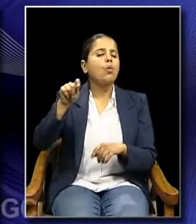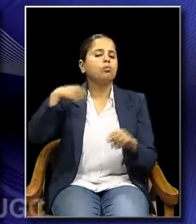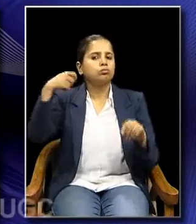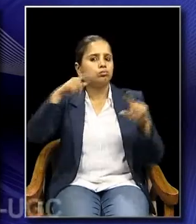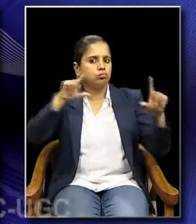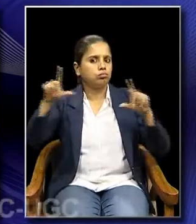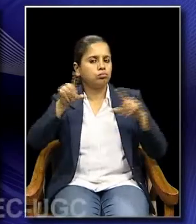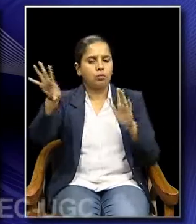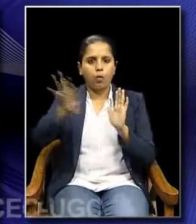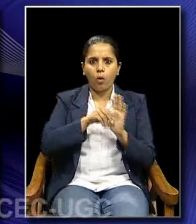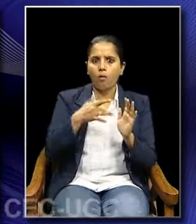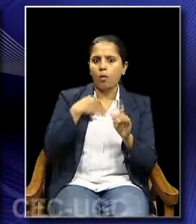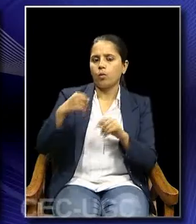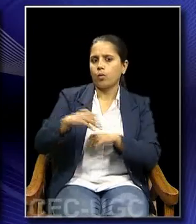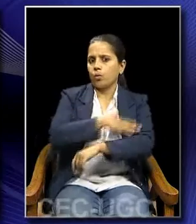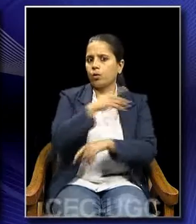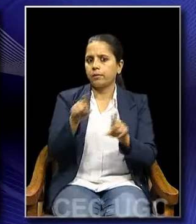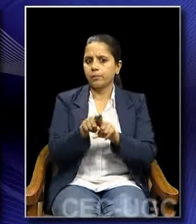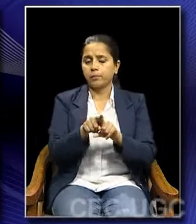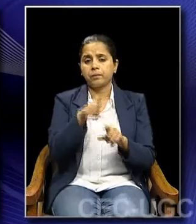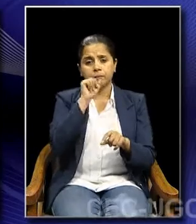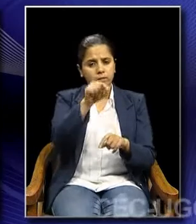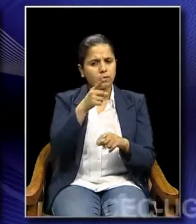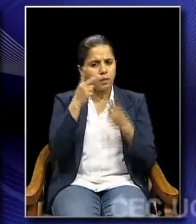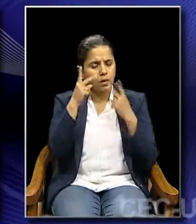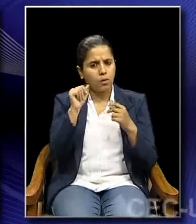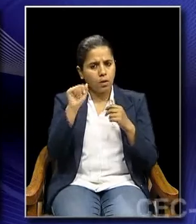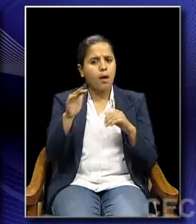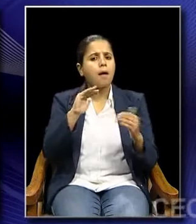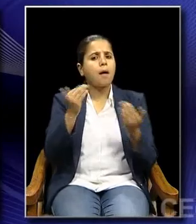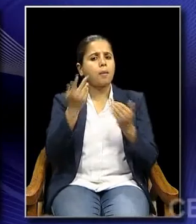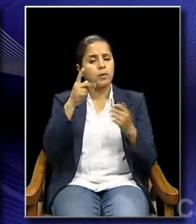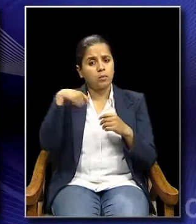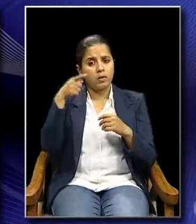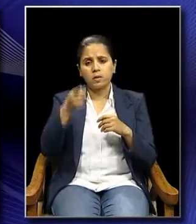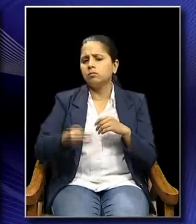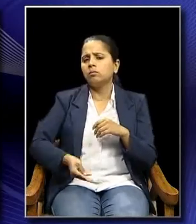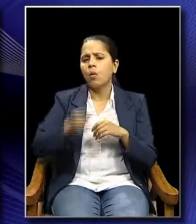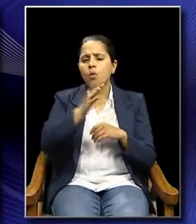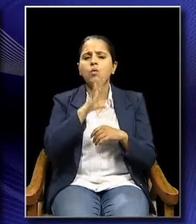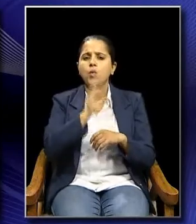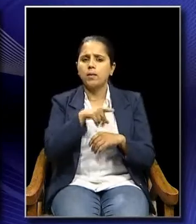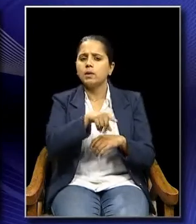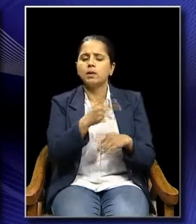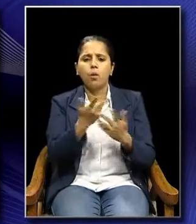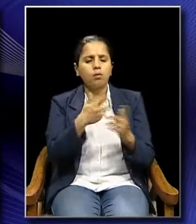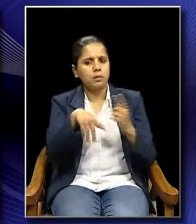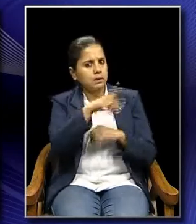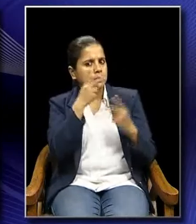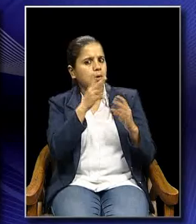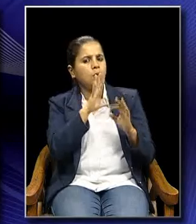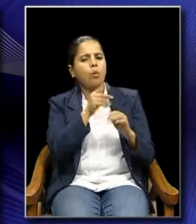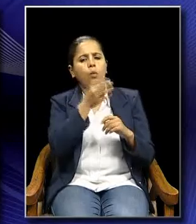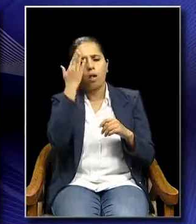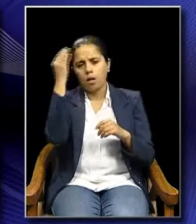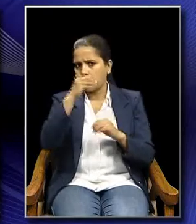and how when you see his films, they were comparatively far more realistic in nature, and Bimal Roy